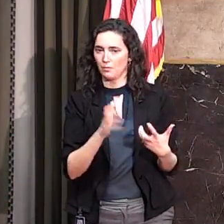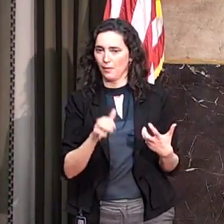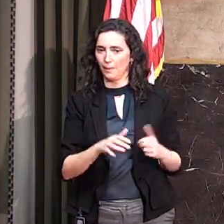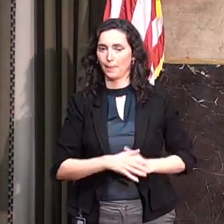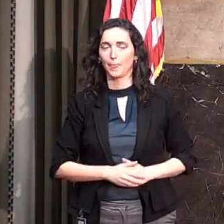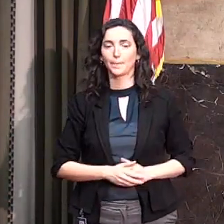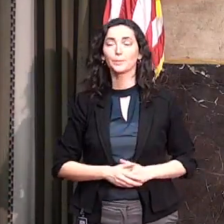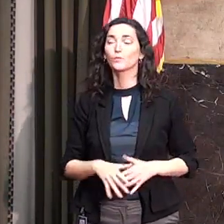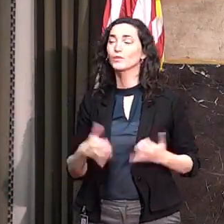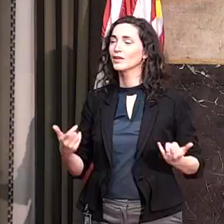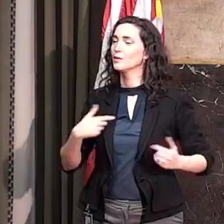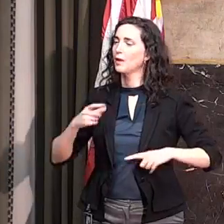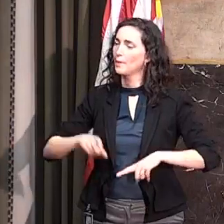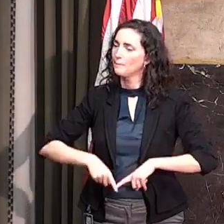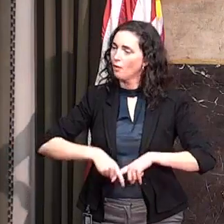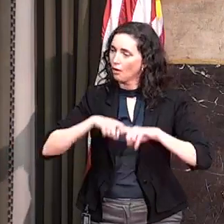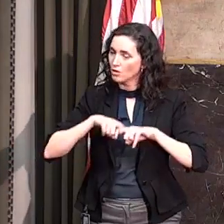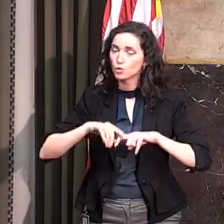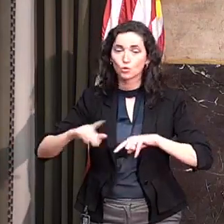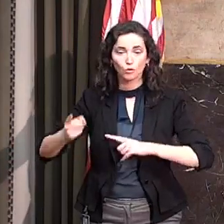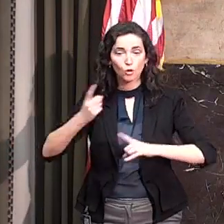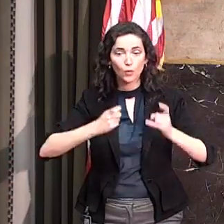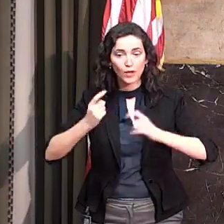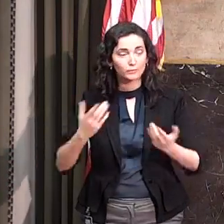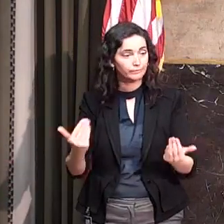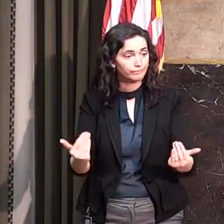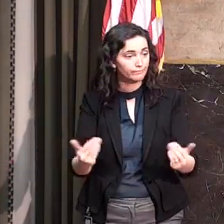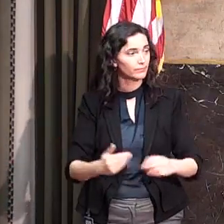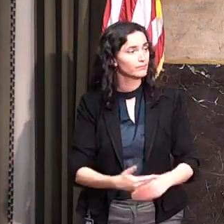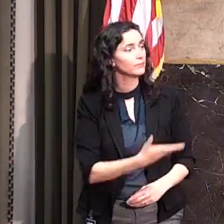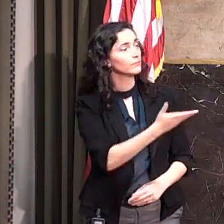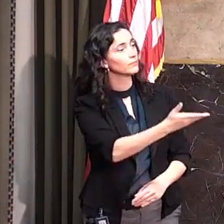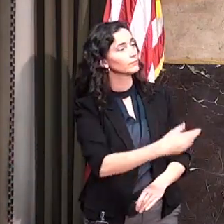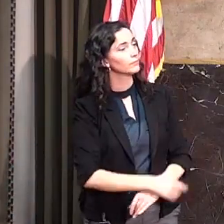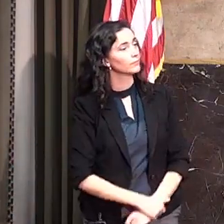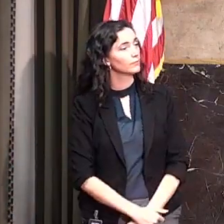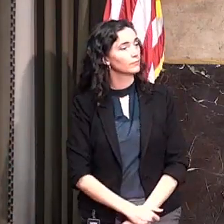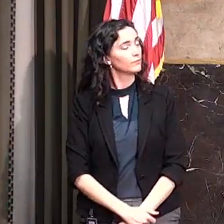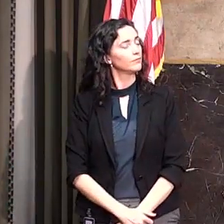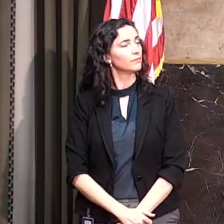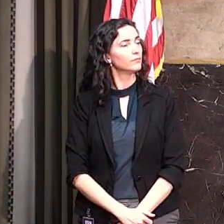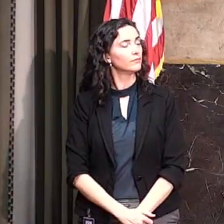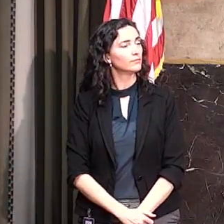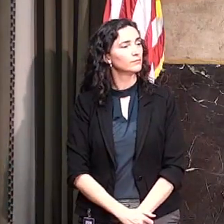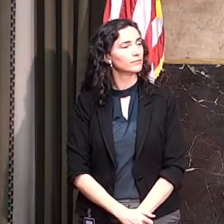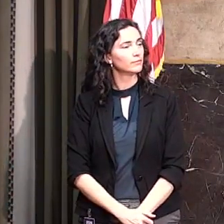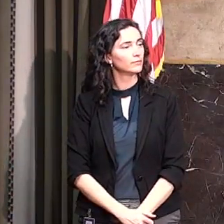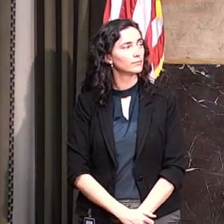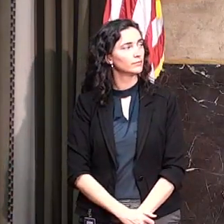will pause and take some questions. Yes, sir.